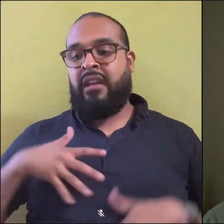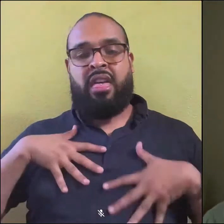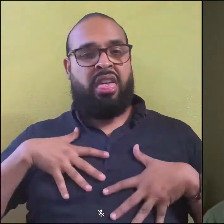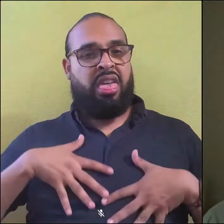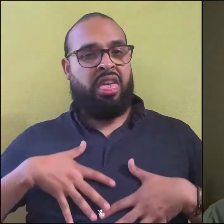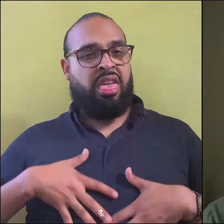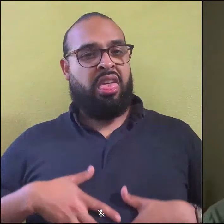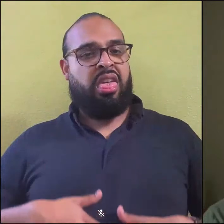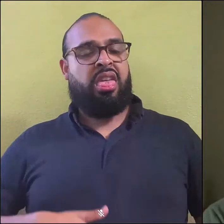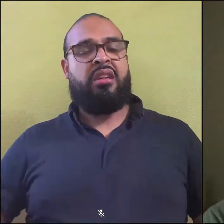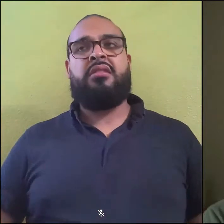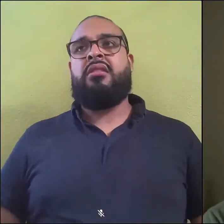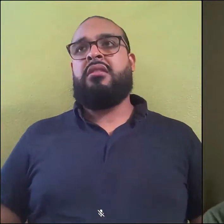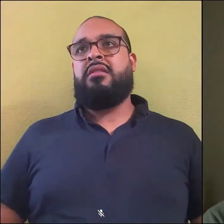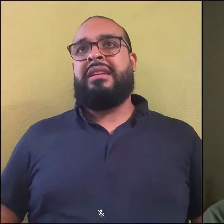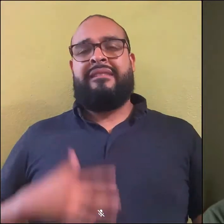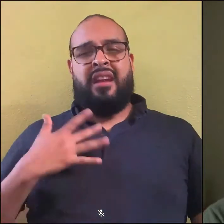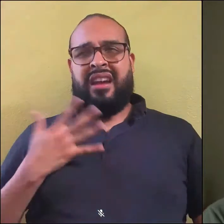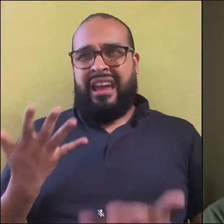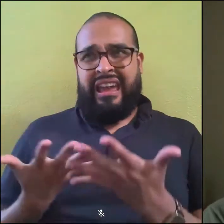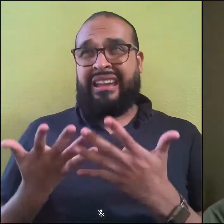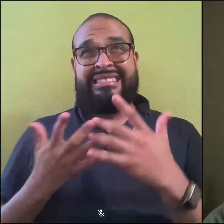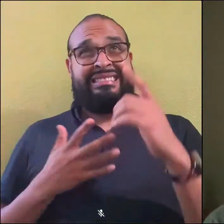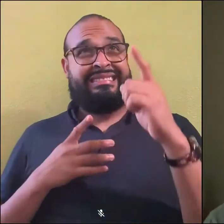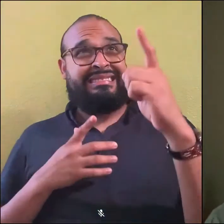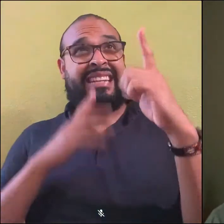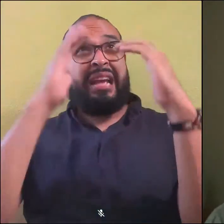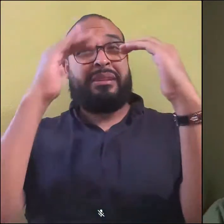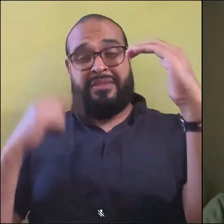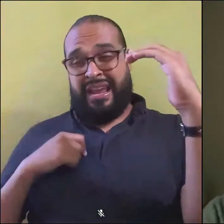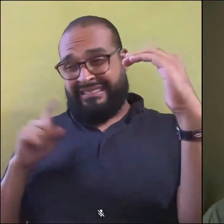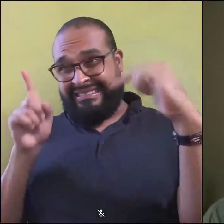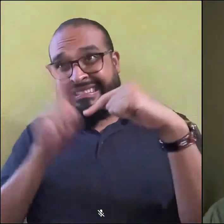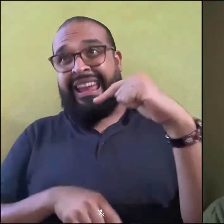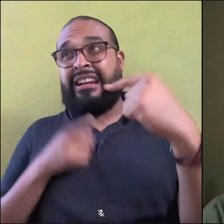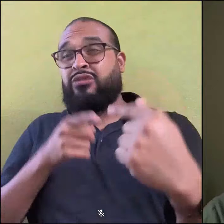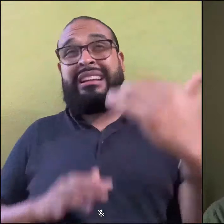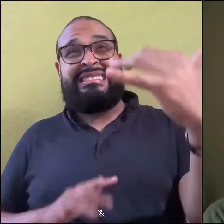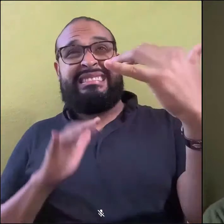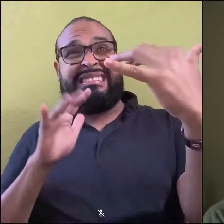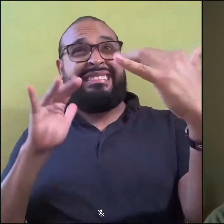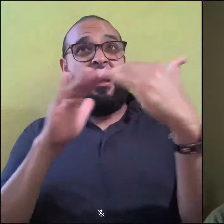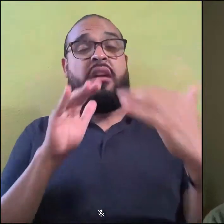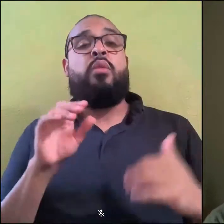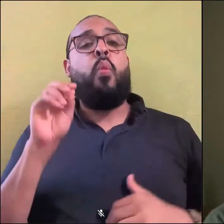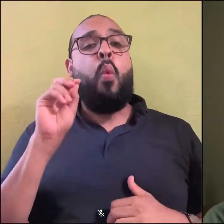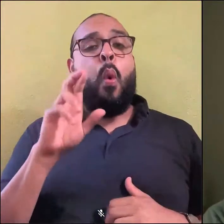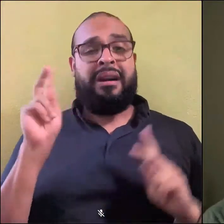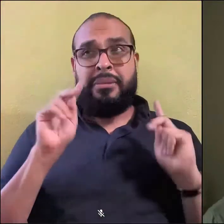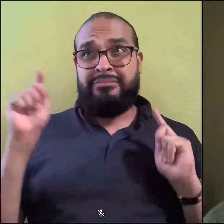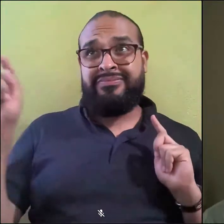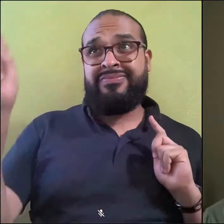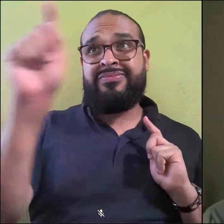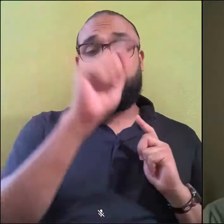live up to whatever kind of expectations are out there, or people are expecting me to do something, or they need me to do something significant,